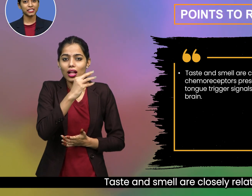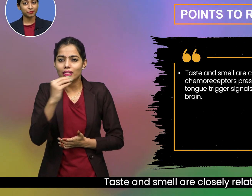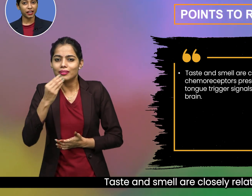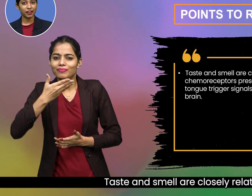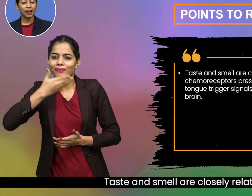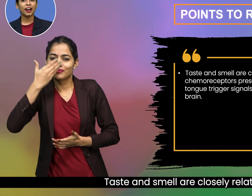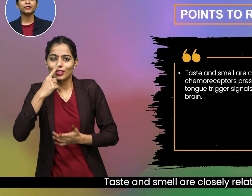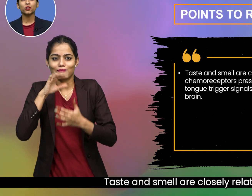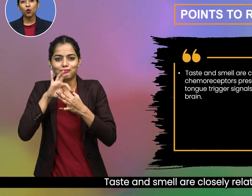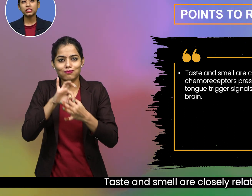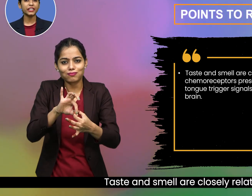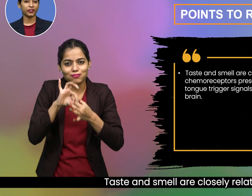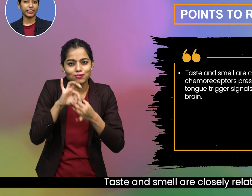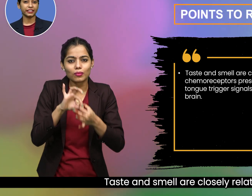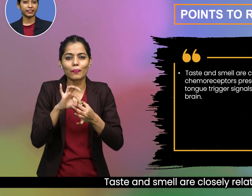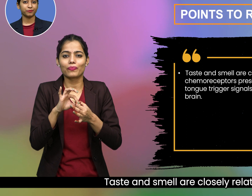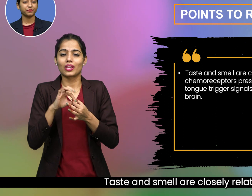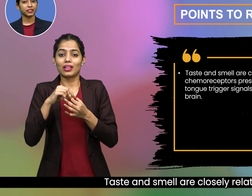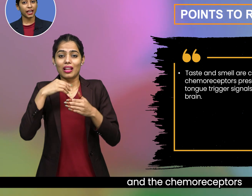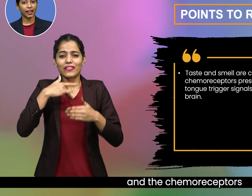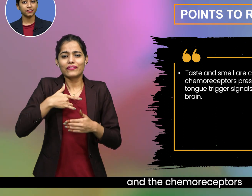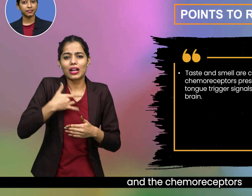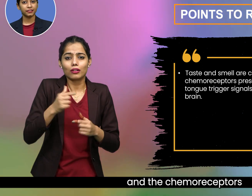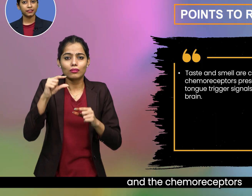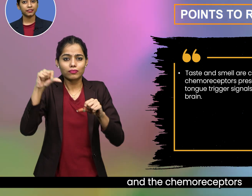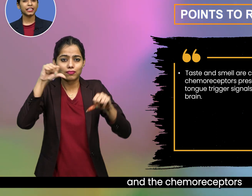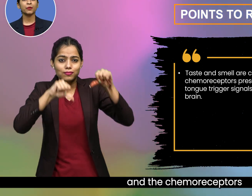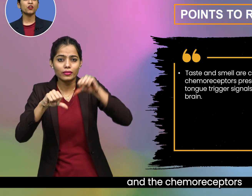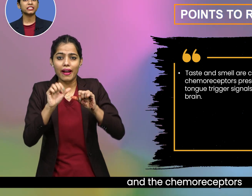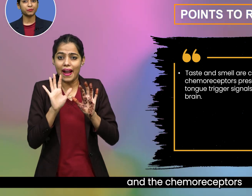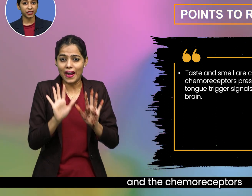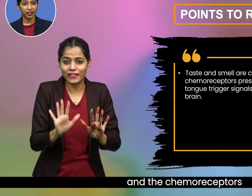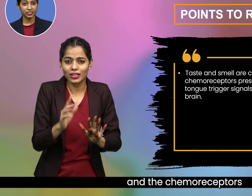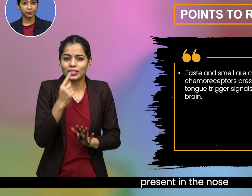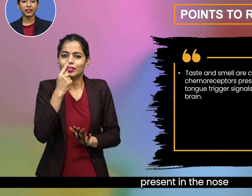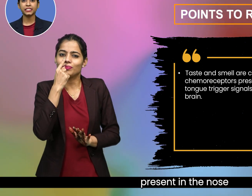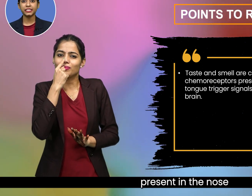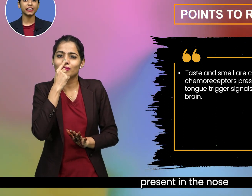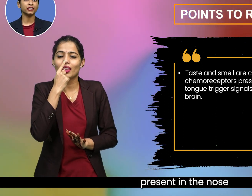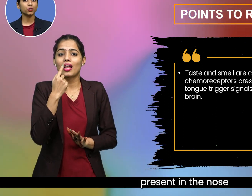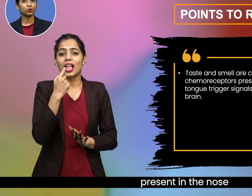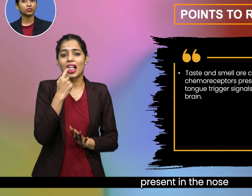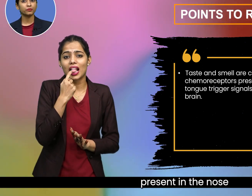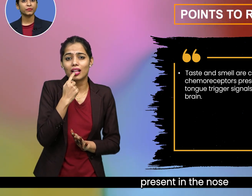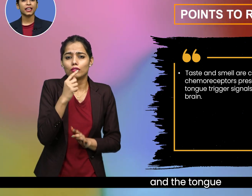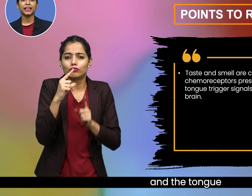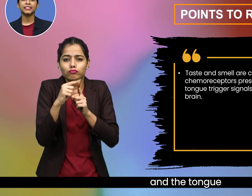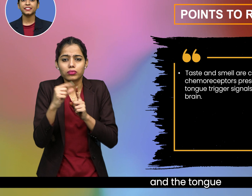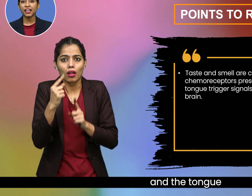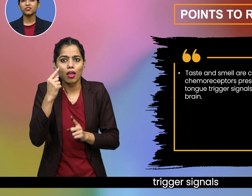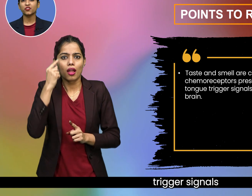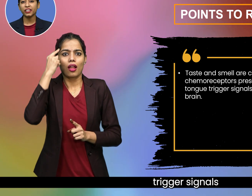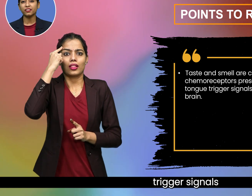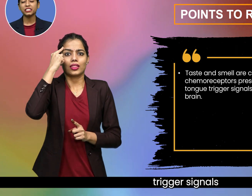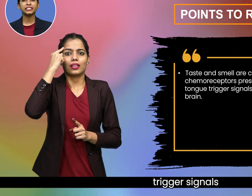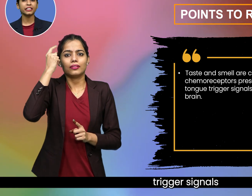Taste and smell are closely related, and the chemoreceptors present in the nose and the